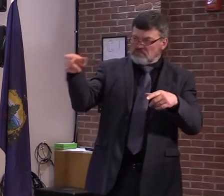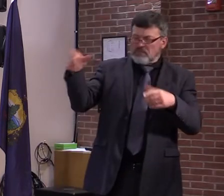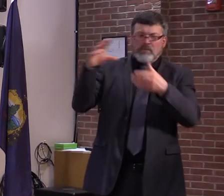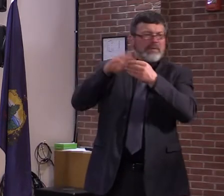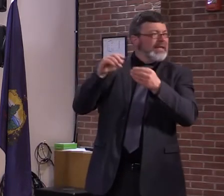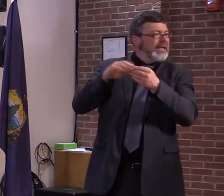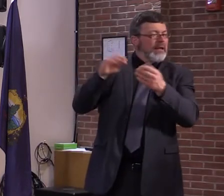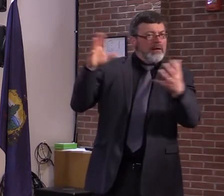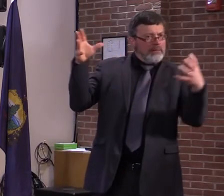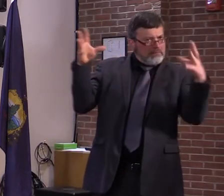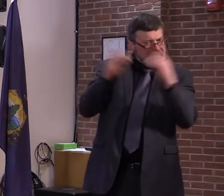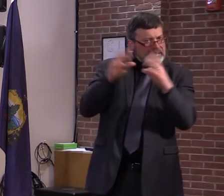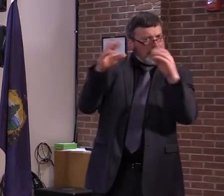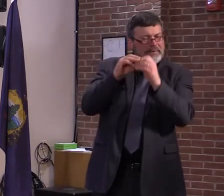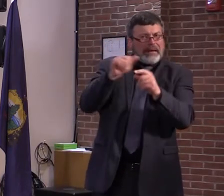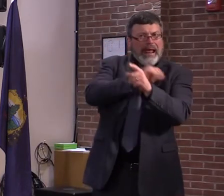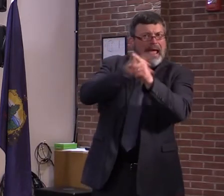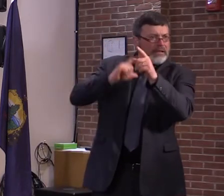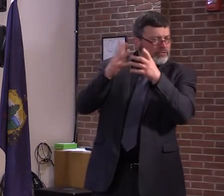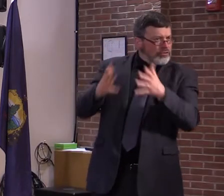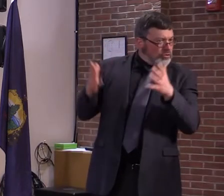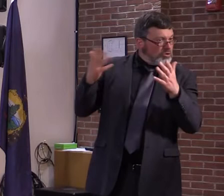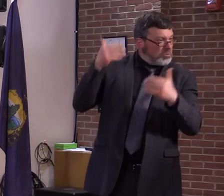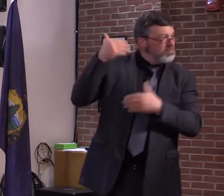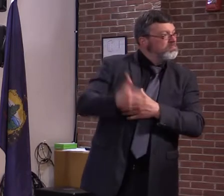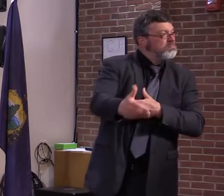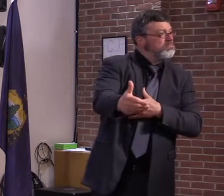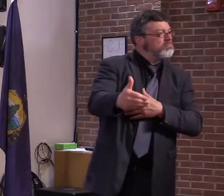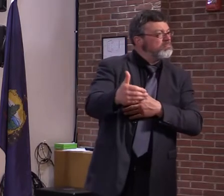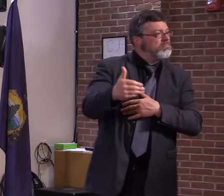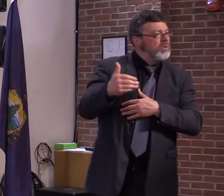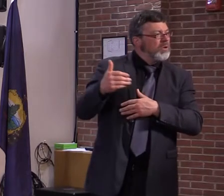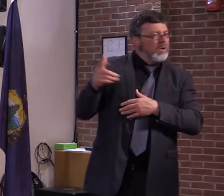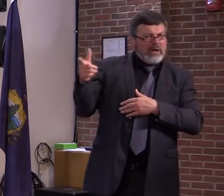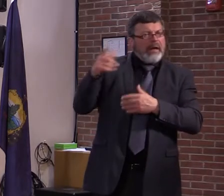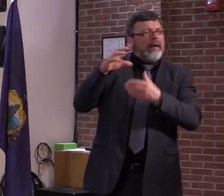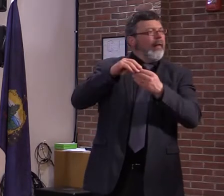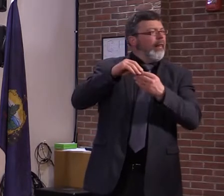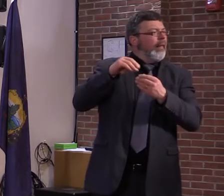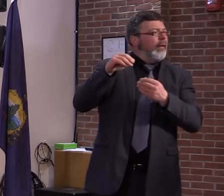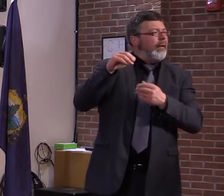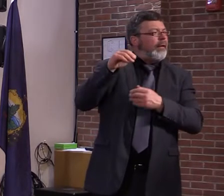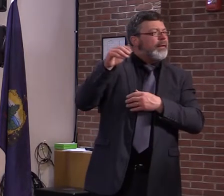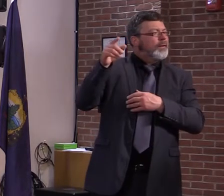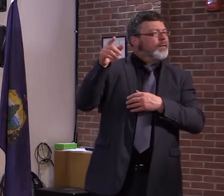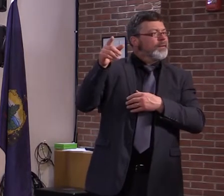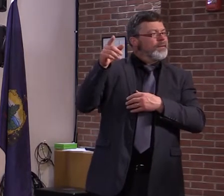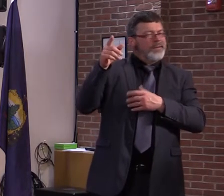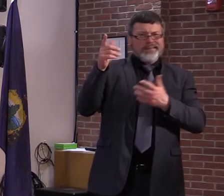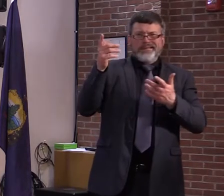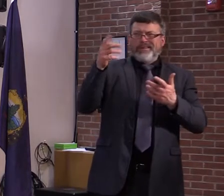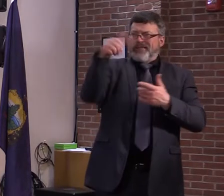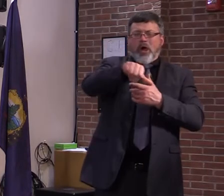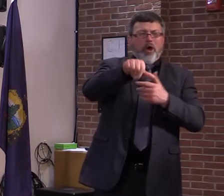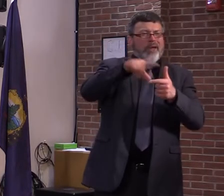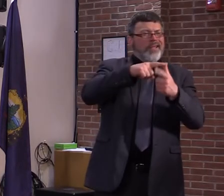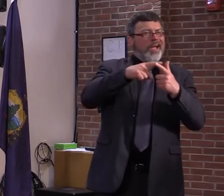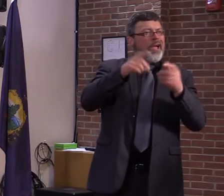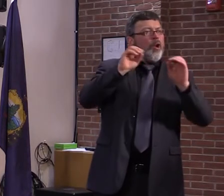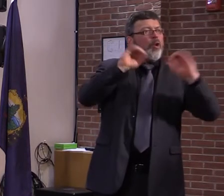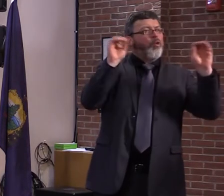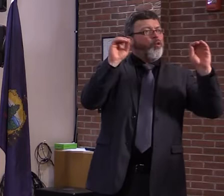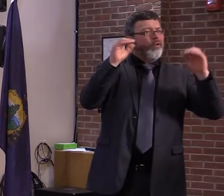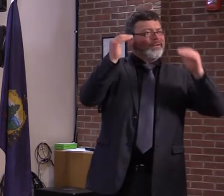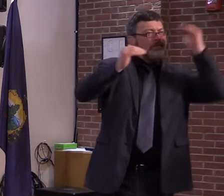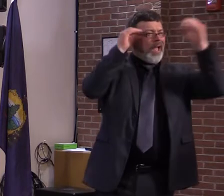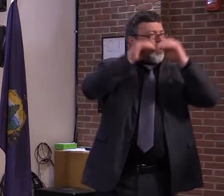regular basis to hash out budget disagreements, and then you're also saying publicly, vaguely threatening to veto it, and then you say in the news there needs to be an adult in the room. I mean,